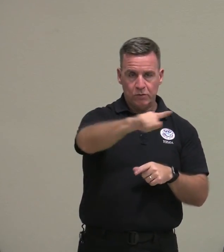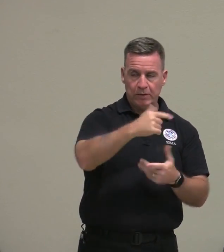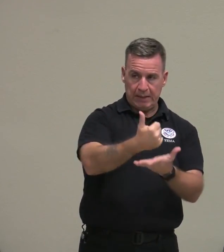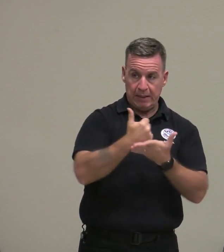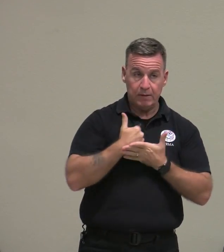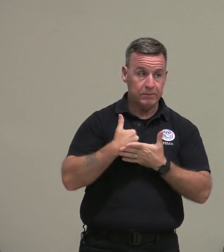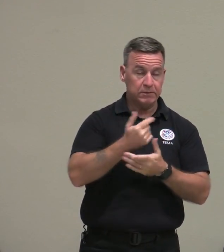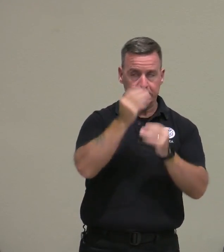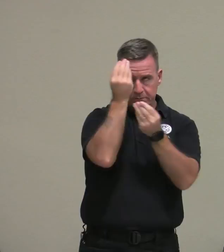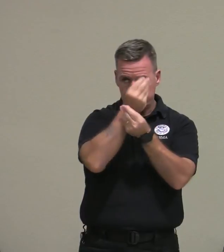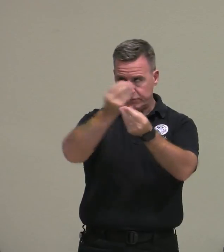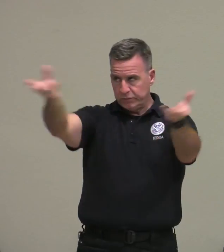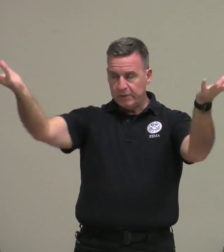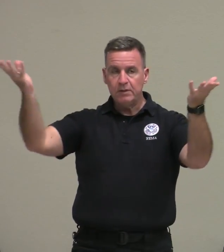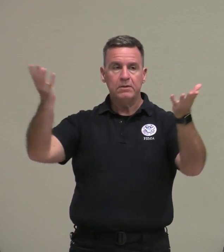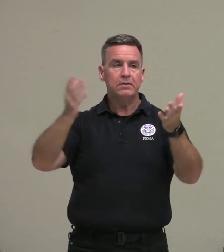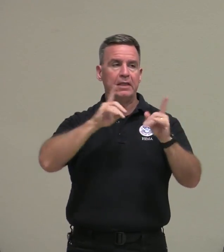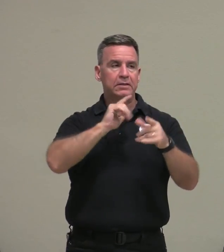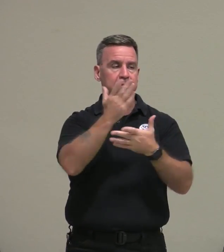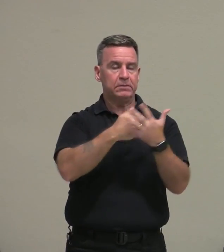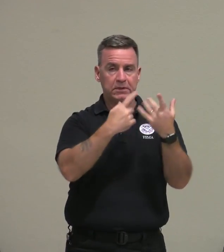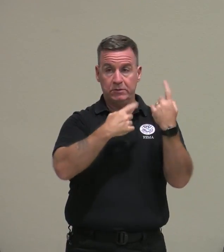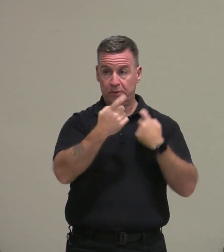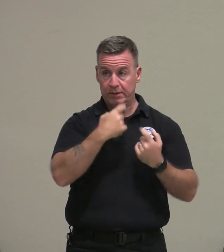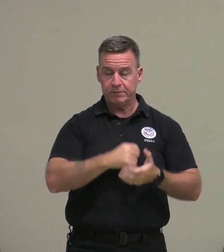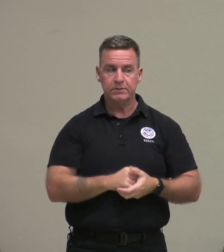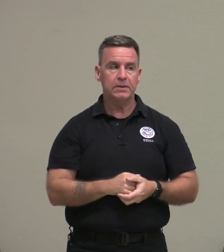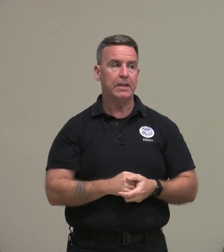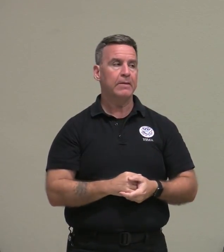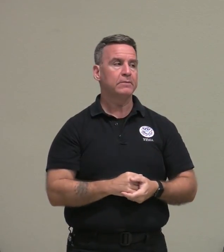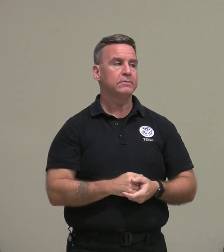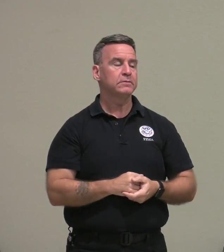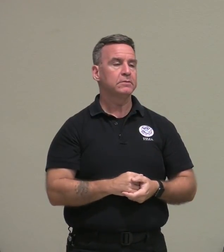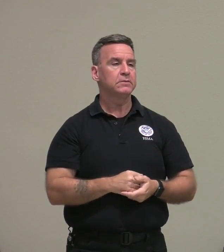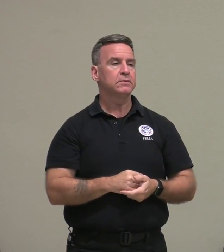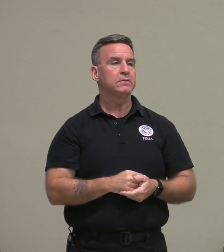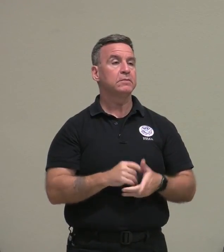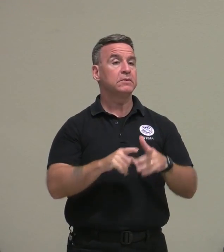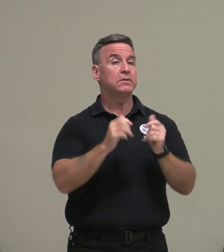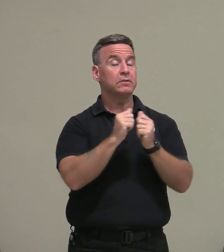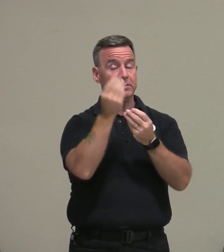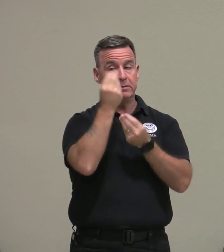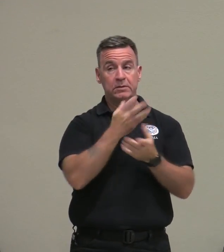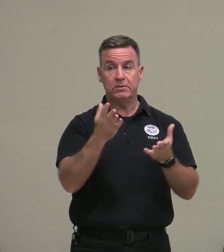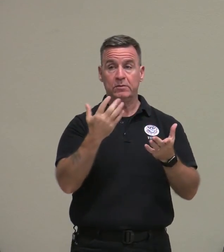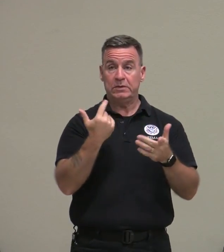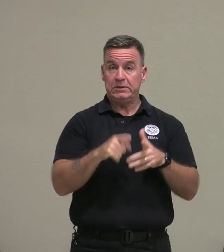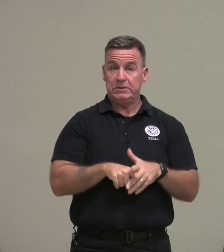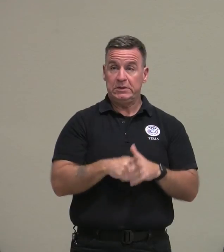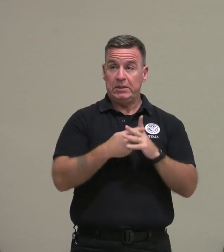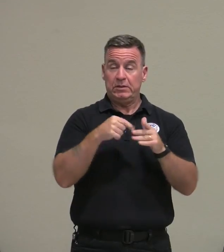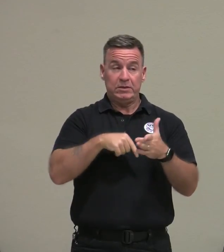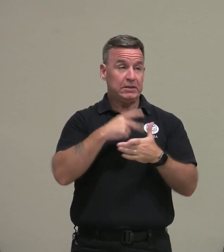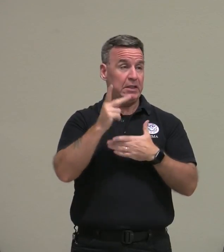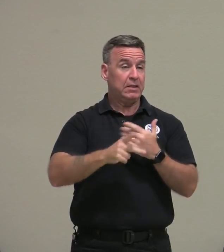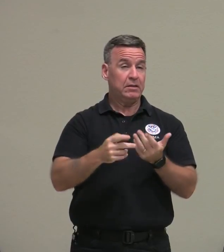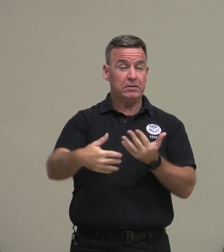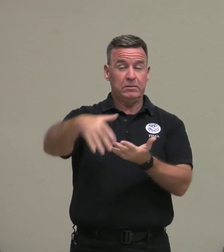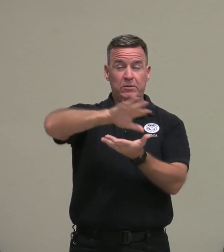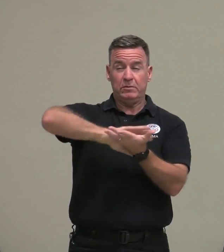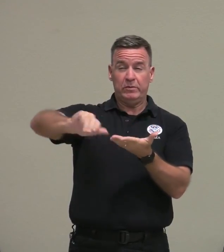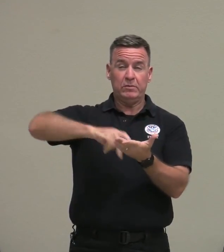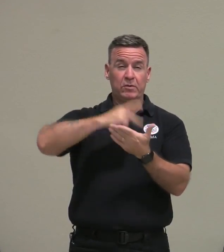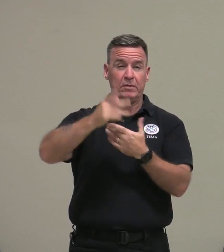help in spreading the word and answering some of these questions. I'll start by saying that we started doing these types of debris removal